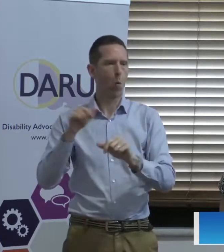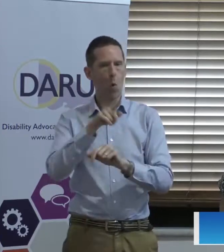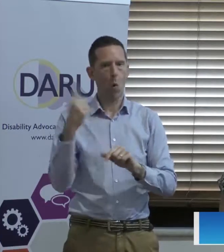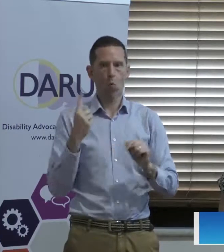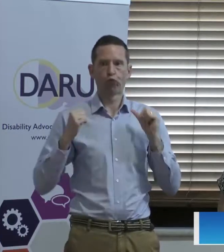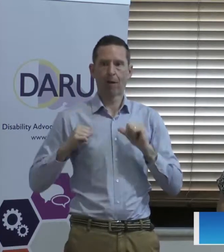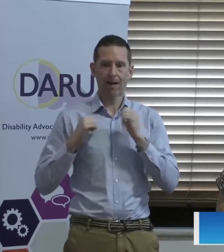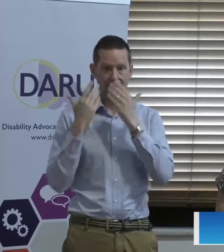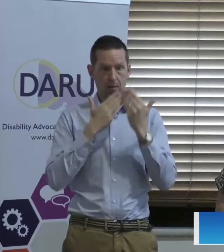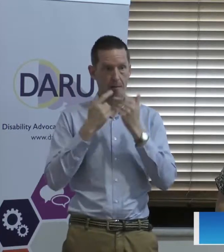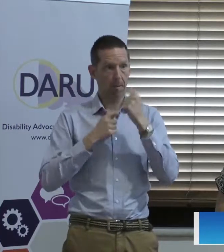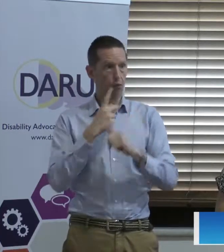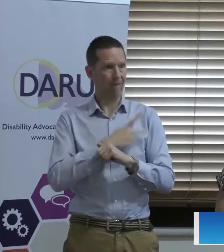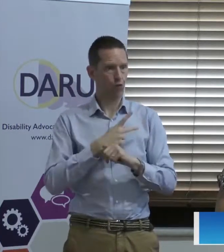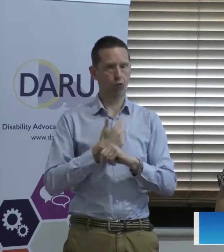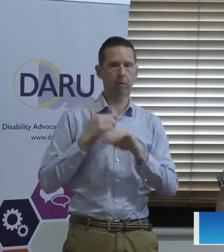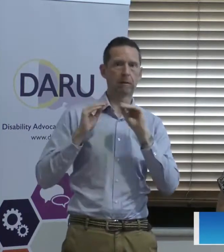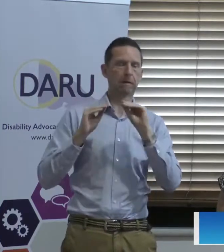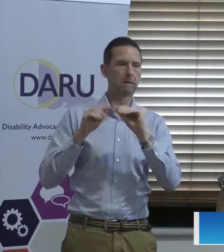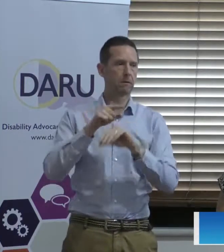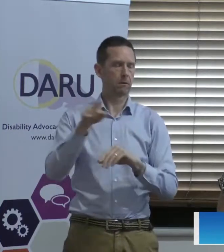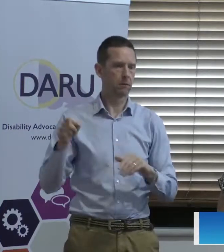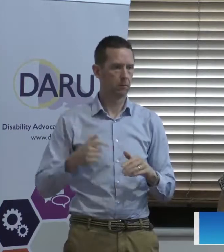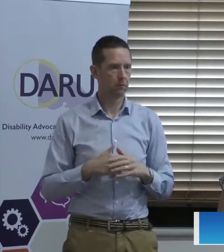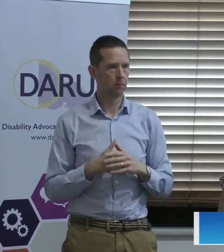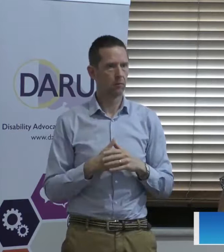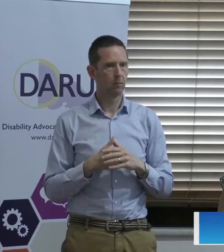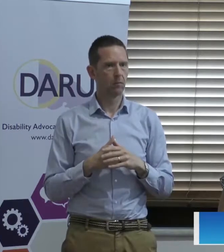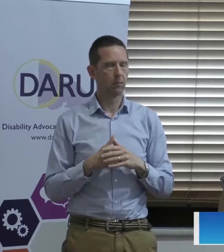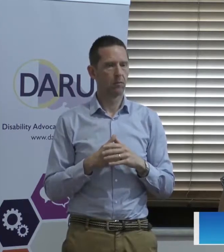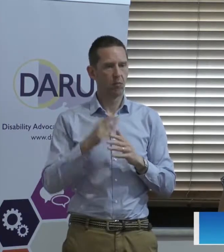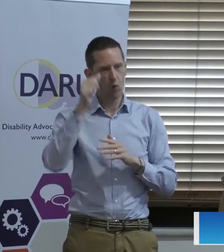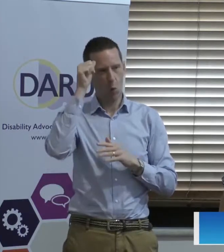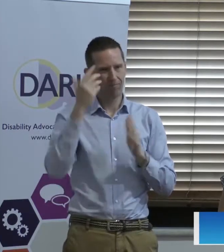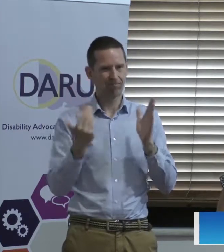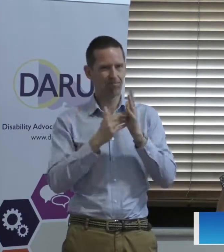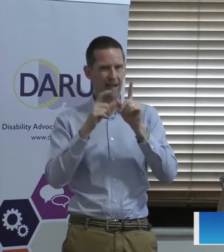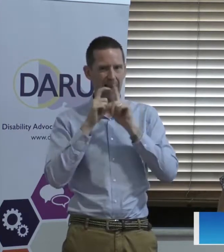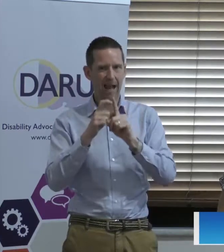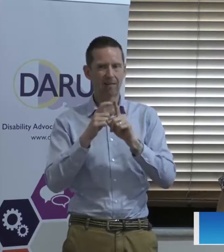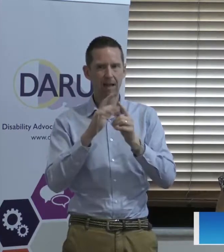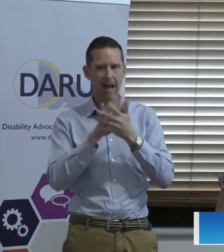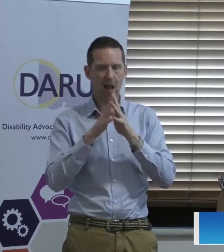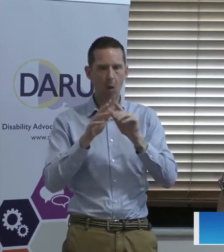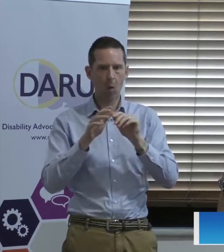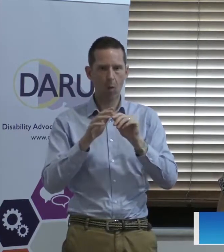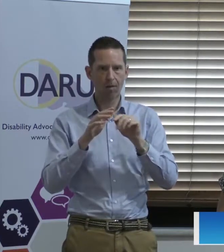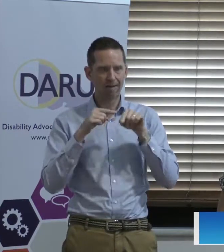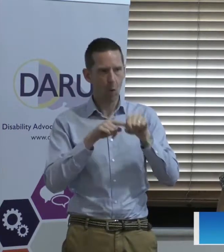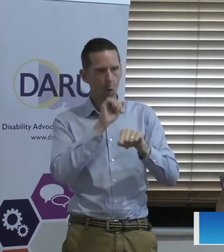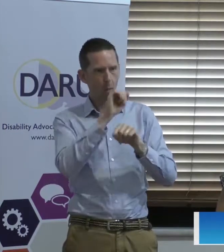training without having to navigate the department and their expectations